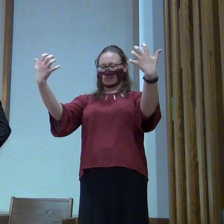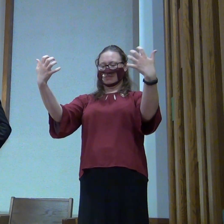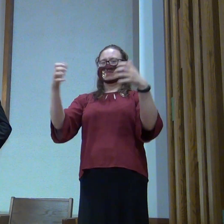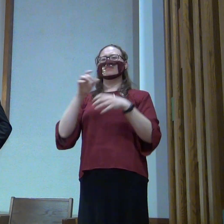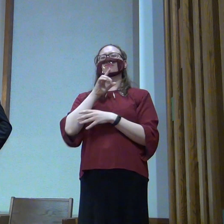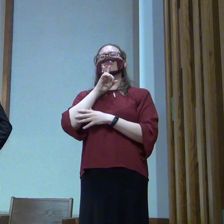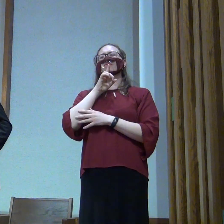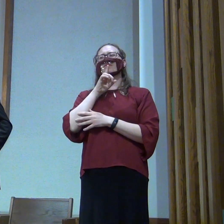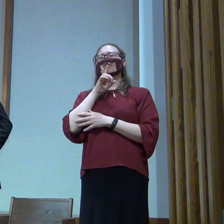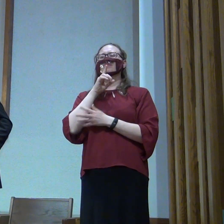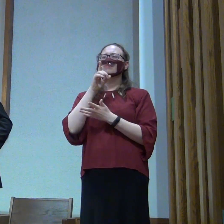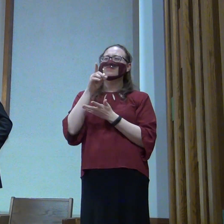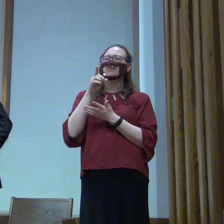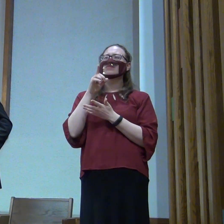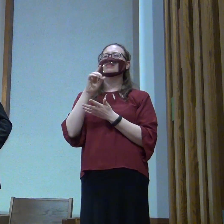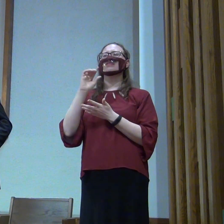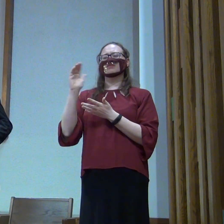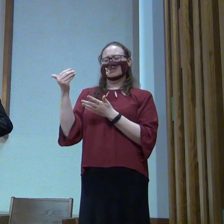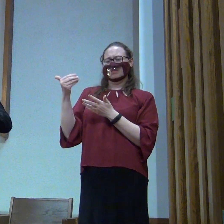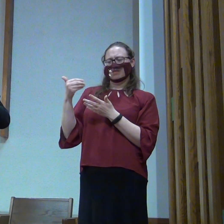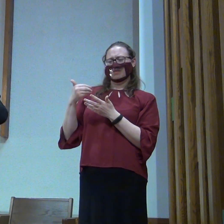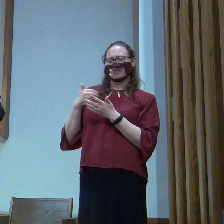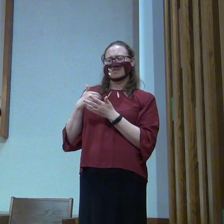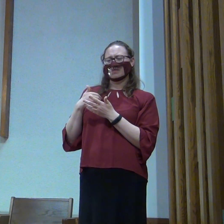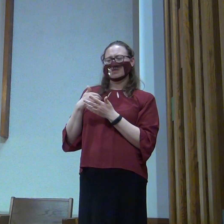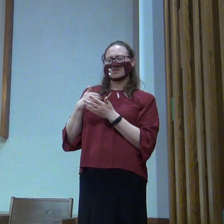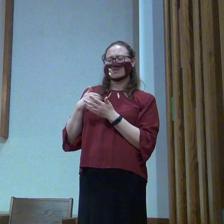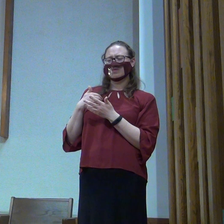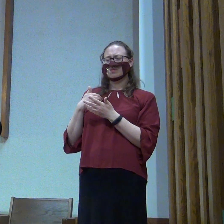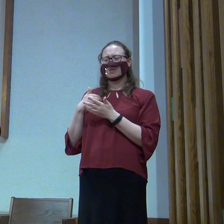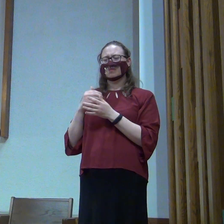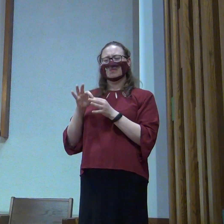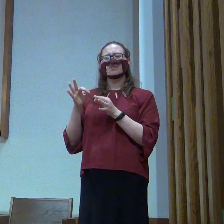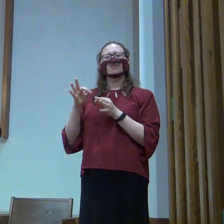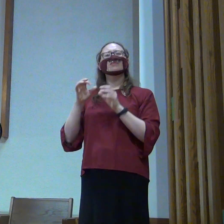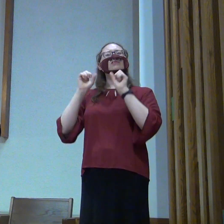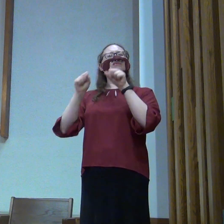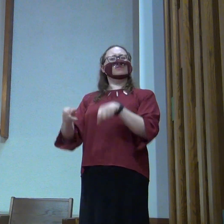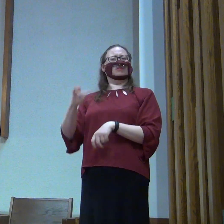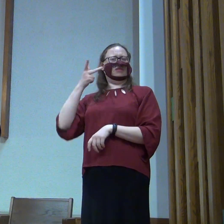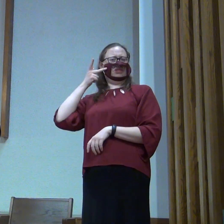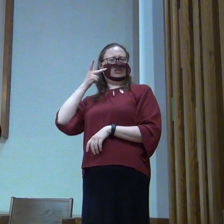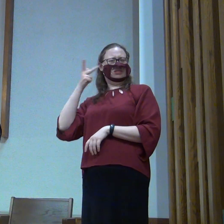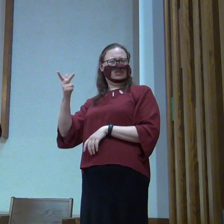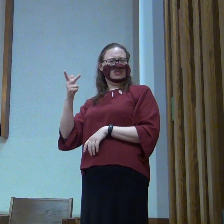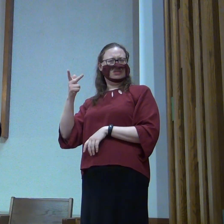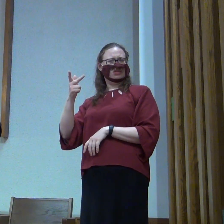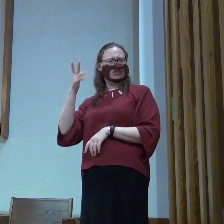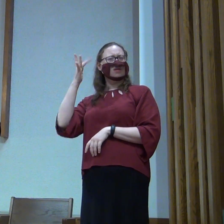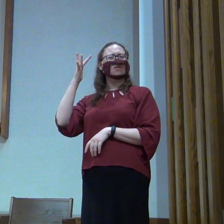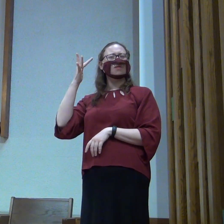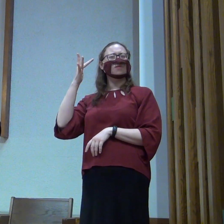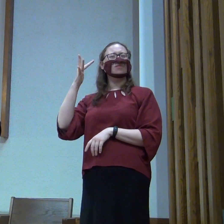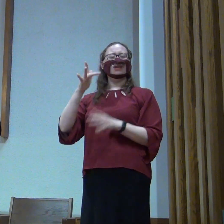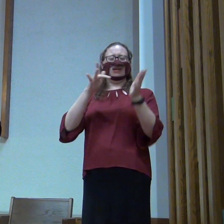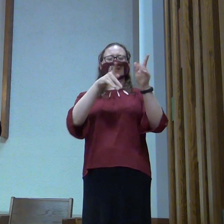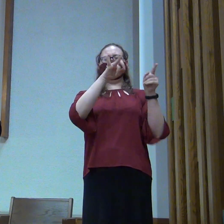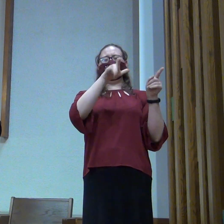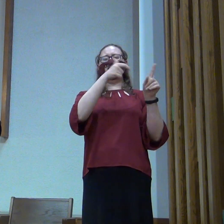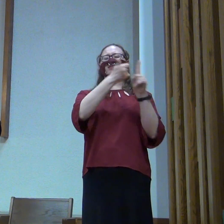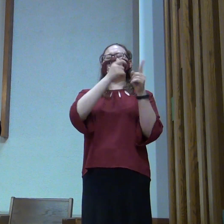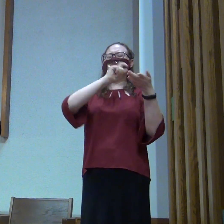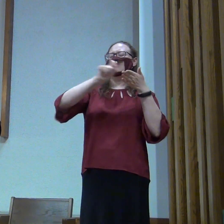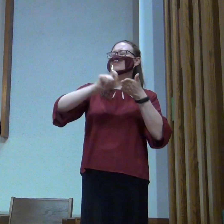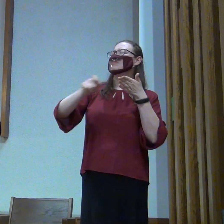sense, a spiritual sense, we all were there. For the Apostle Paul says, I have been crucified with